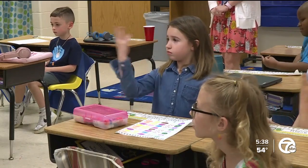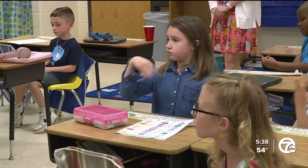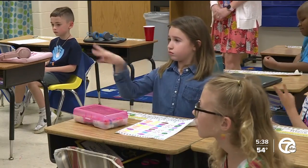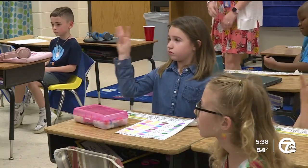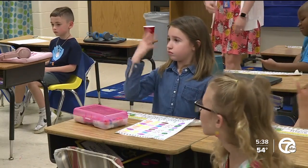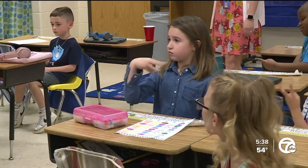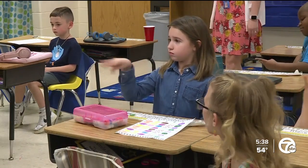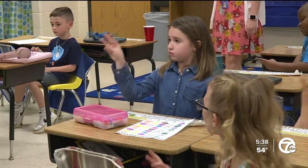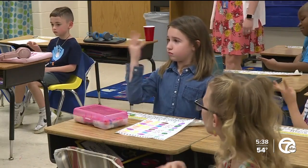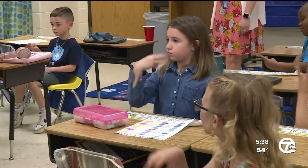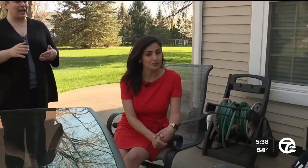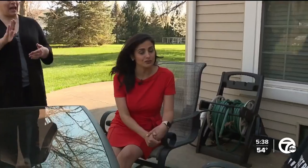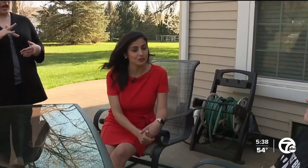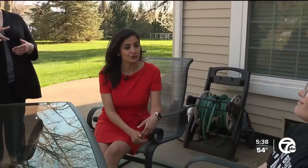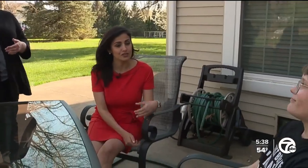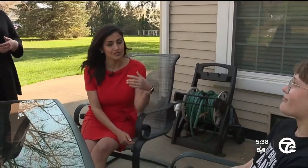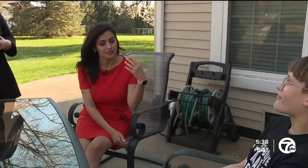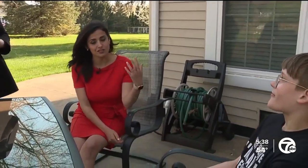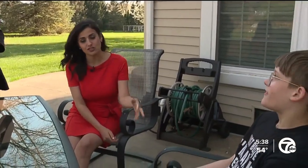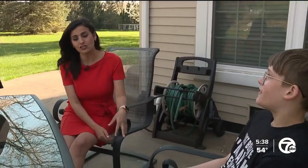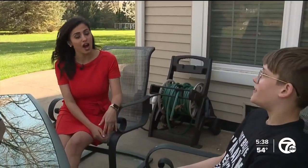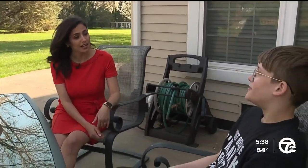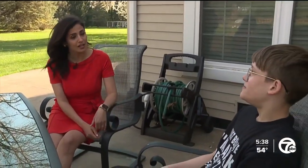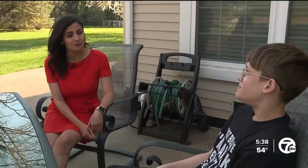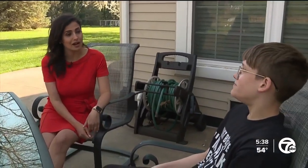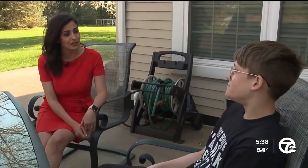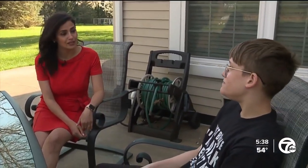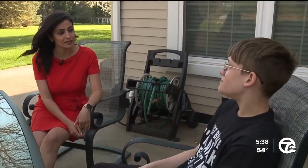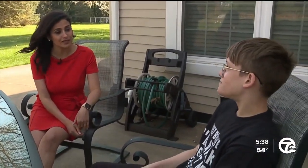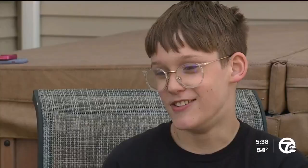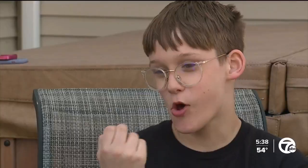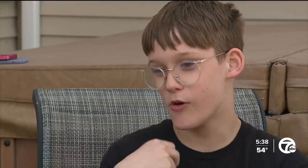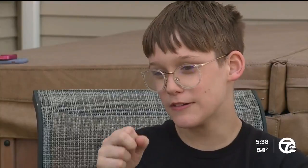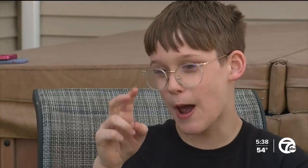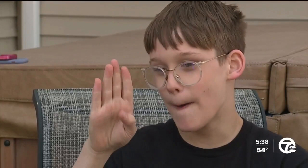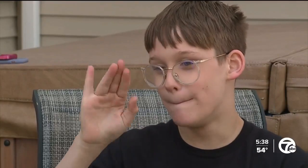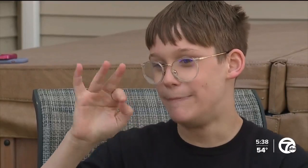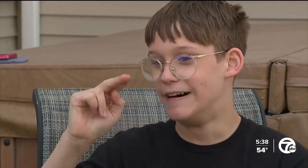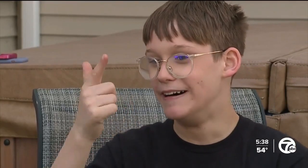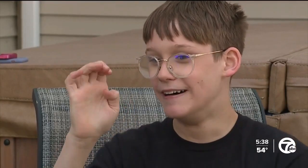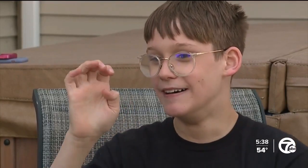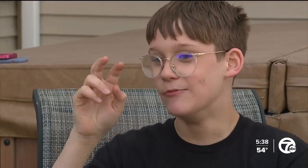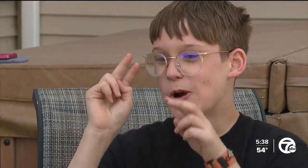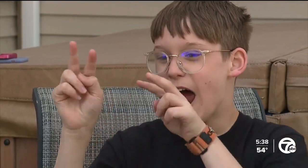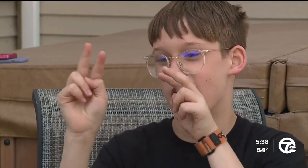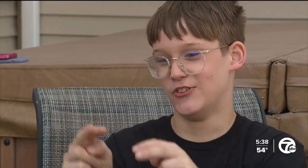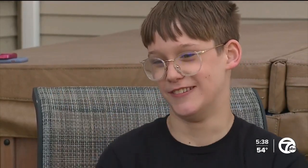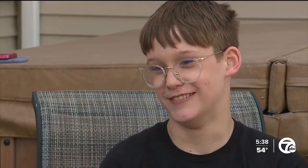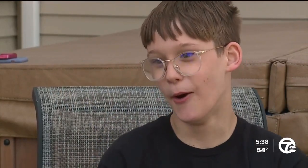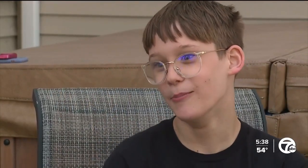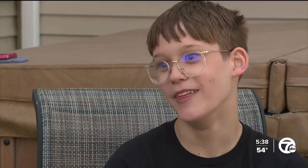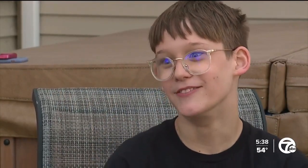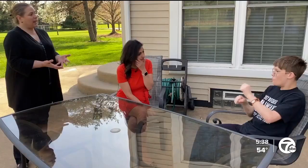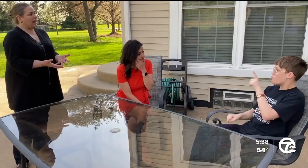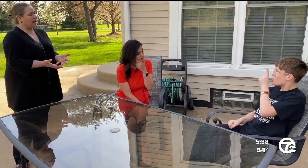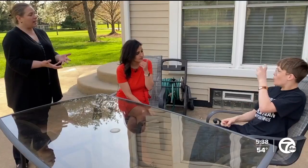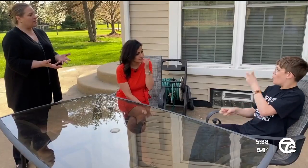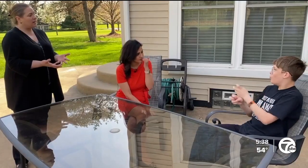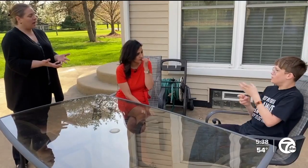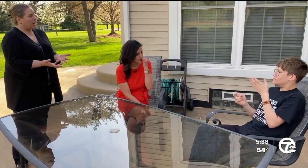spoken English. But Will, now 13 and thriving, credits his success to his ability to speak